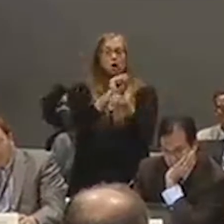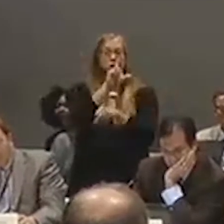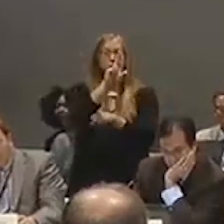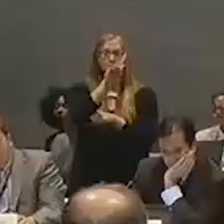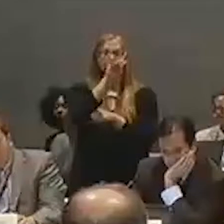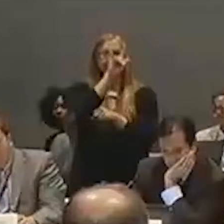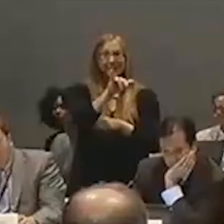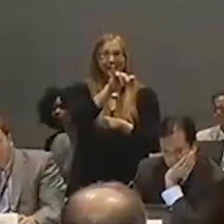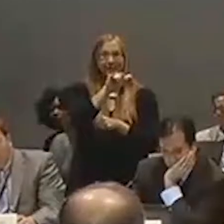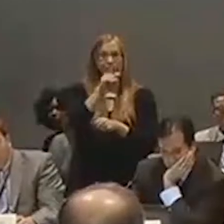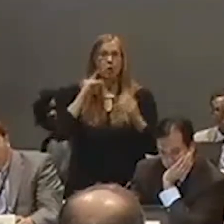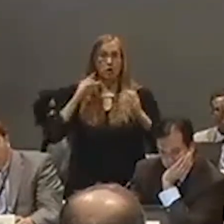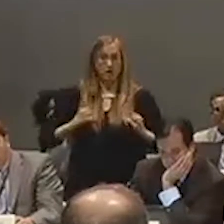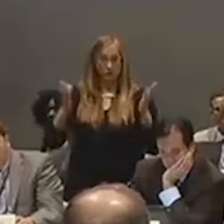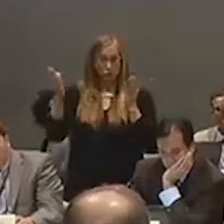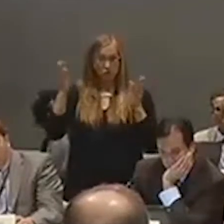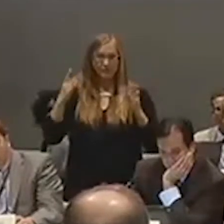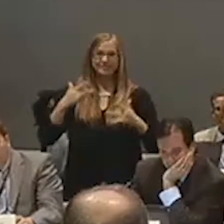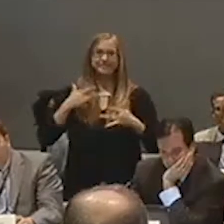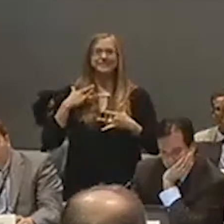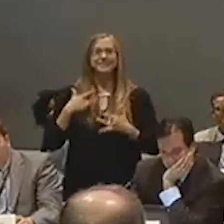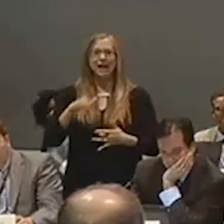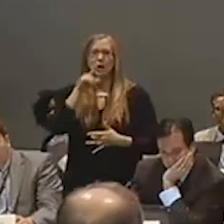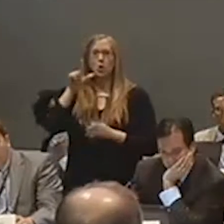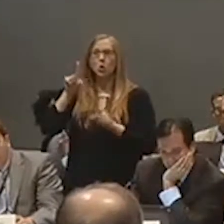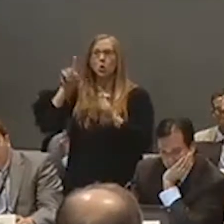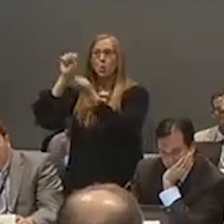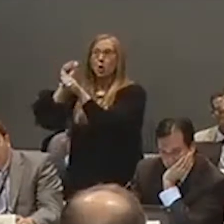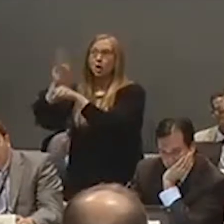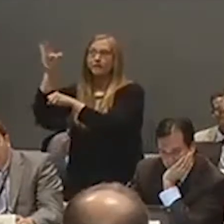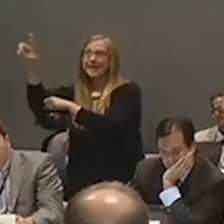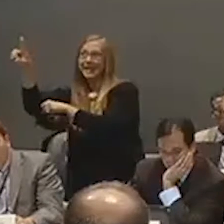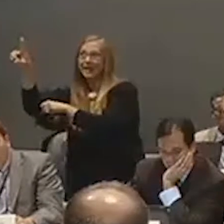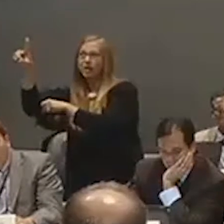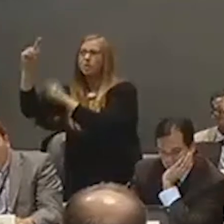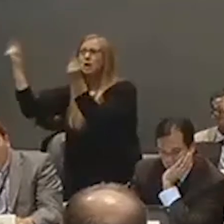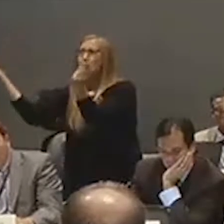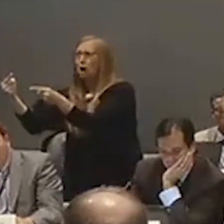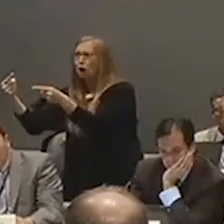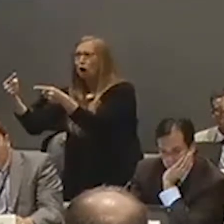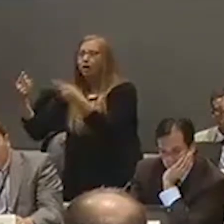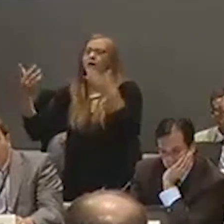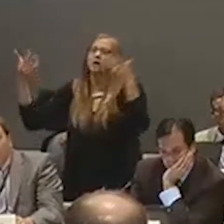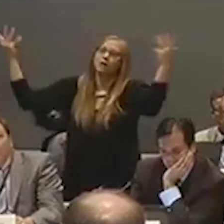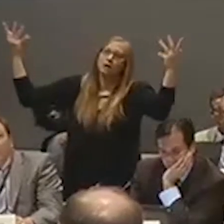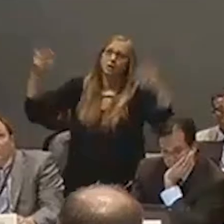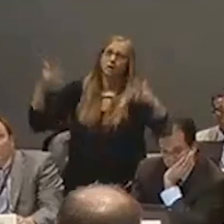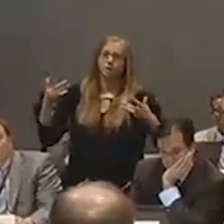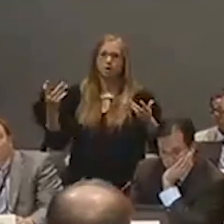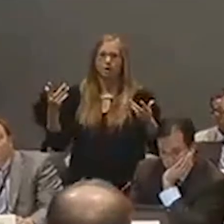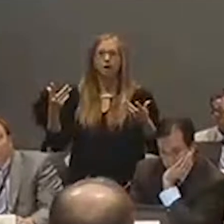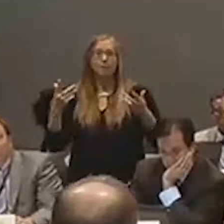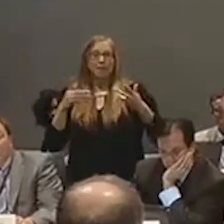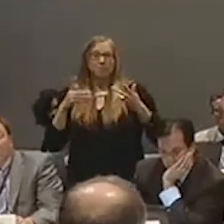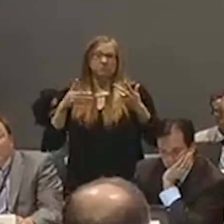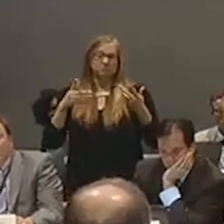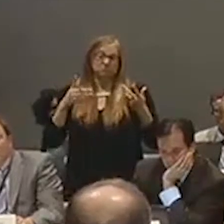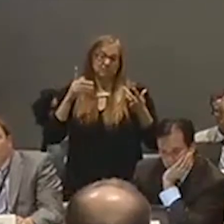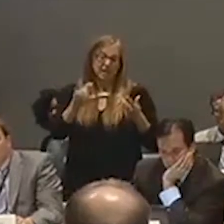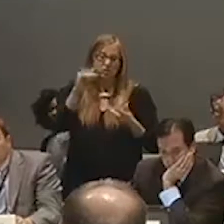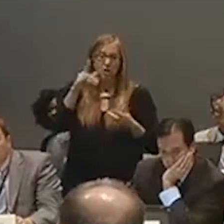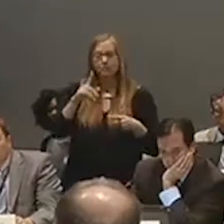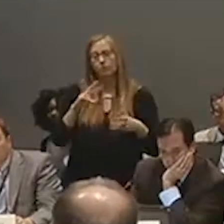were, in some cases, were field workers who got hurt and had to keep a, and they needed to keep working, so they were